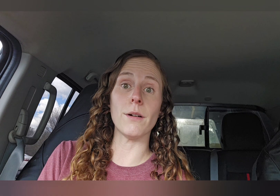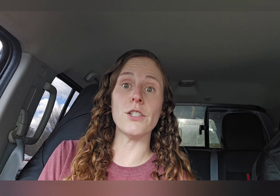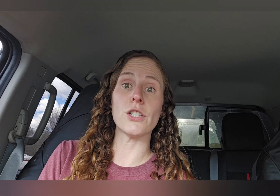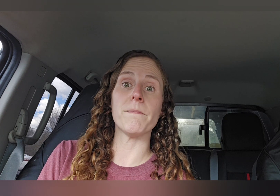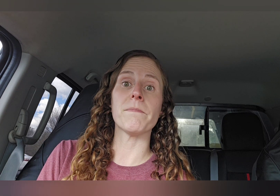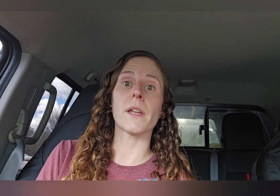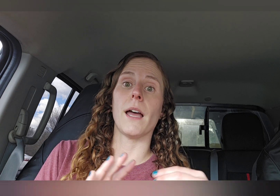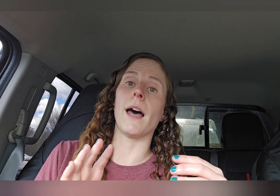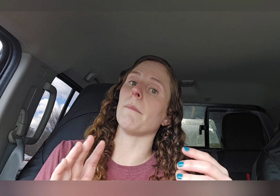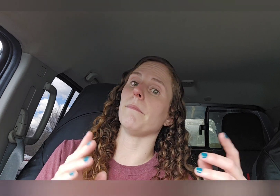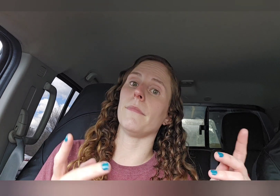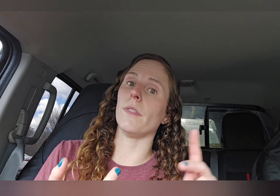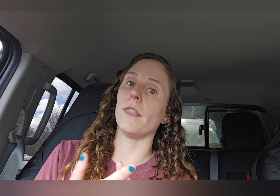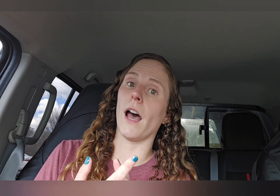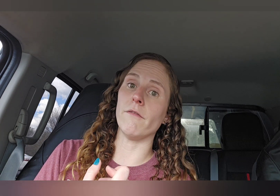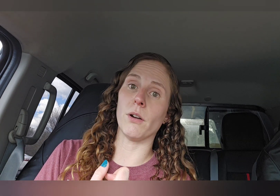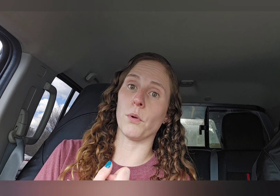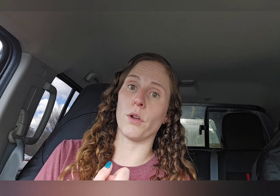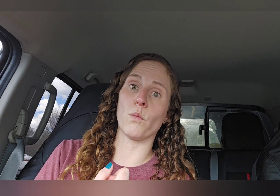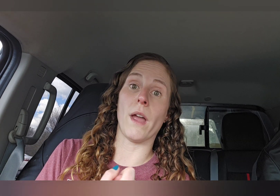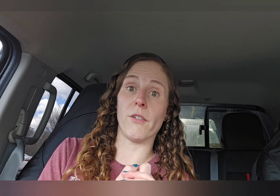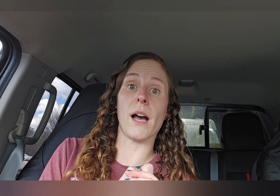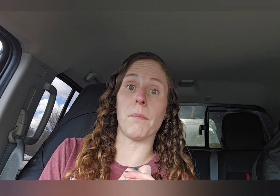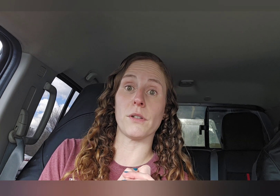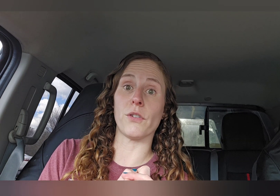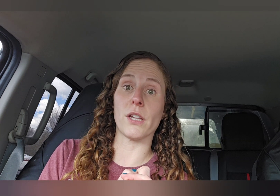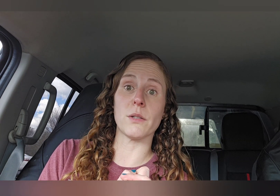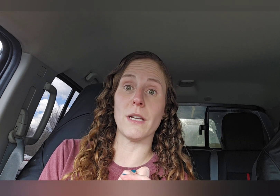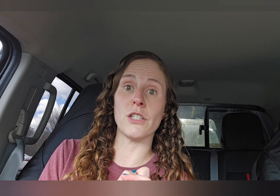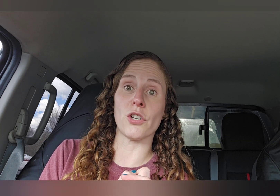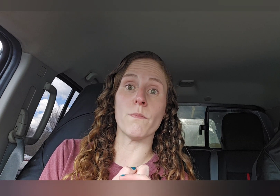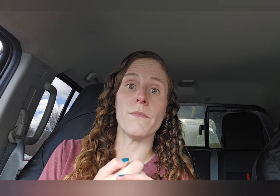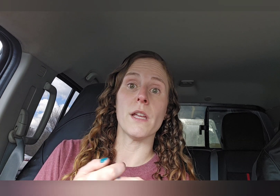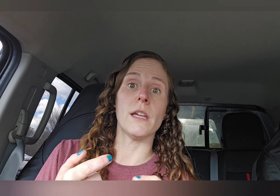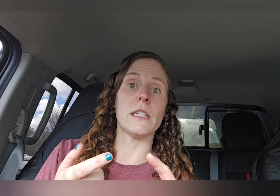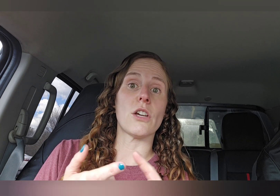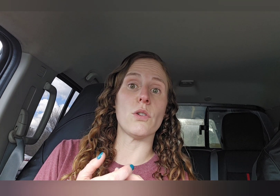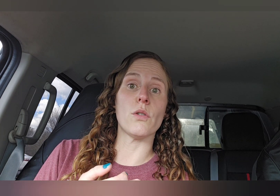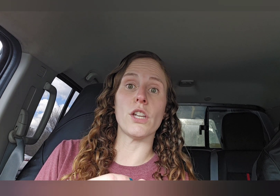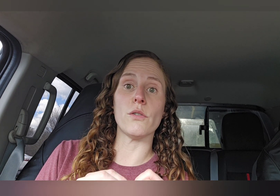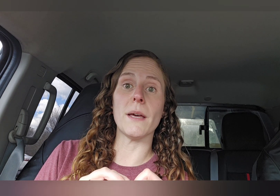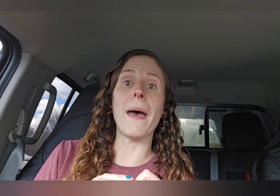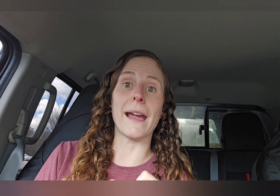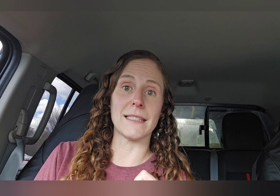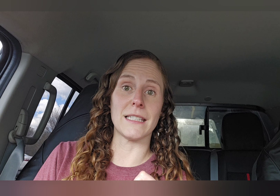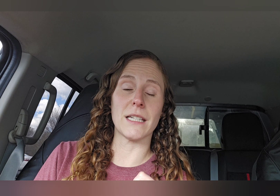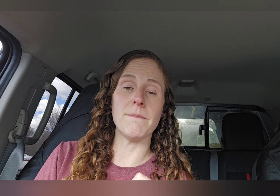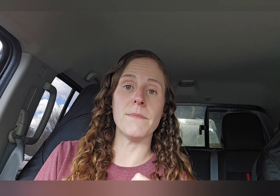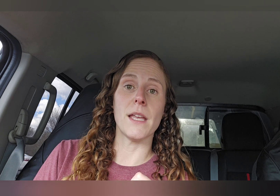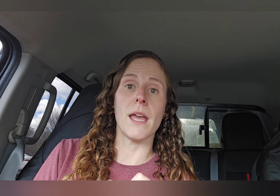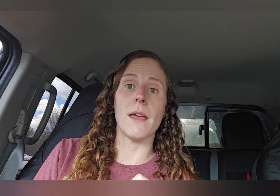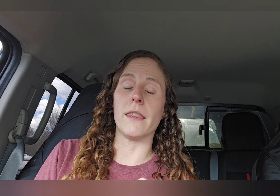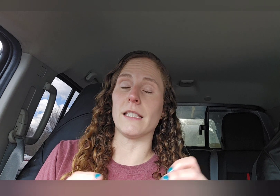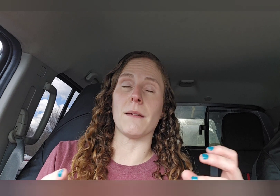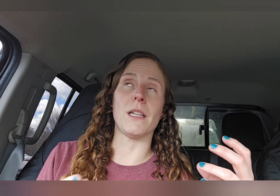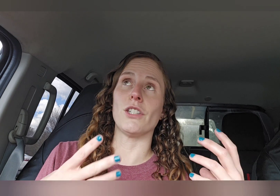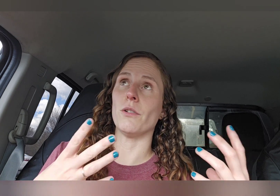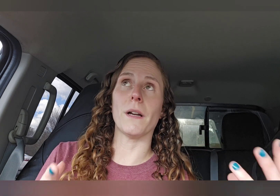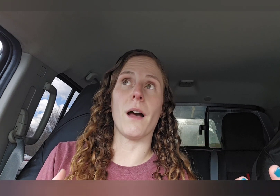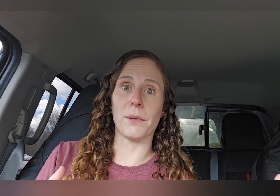language. Nonverbal, though, we have a couple different things we can do. So you can use a PEG system. This can be super